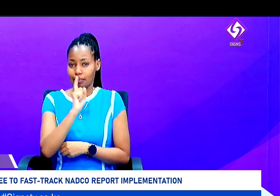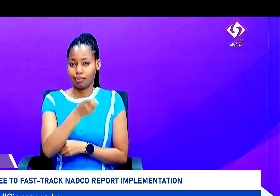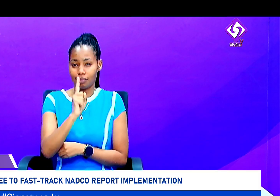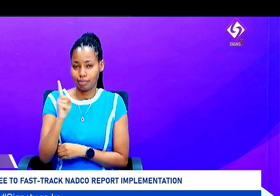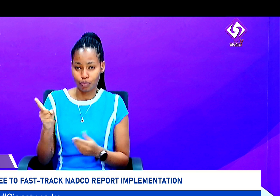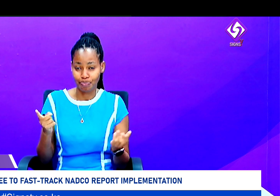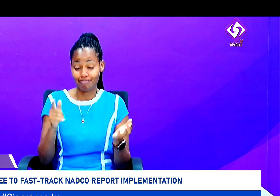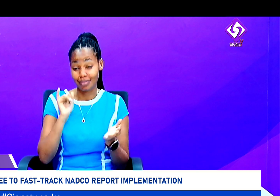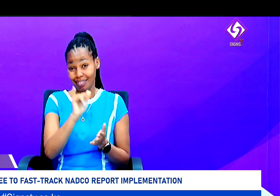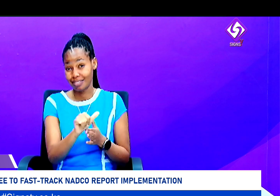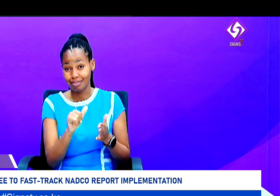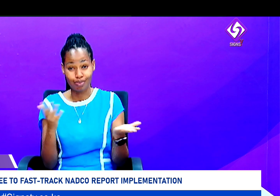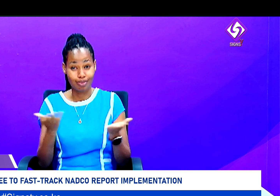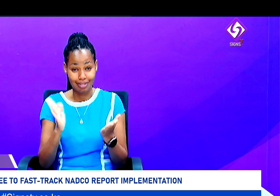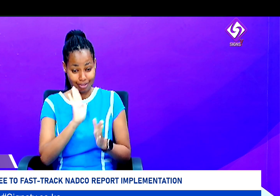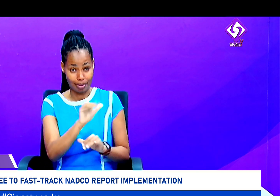President William Ruto